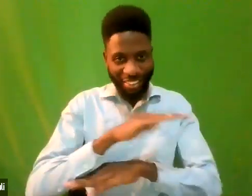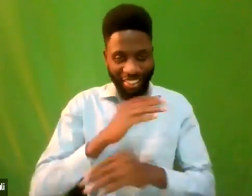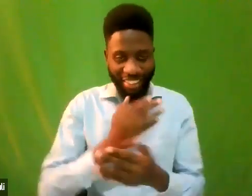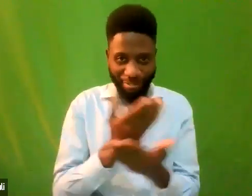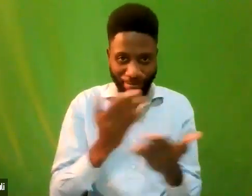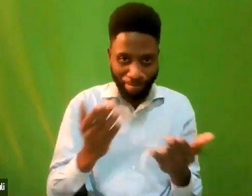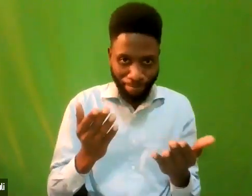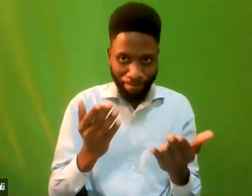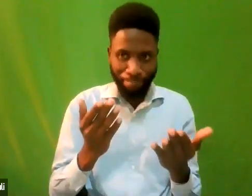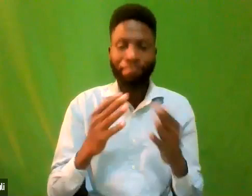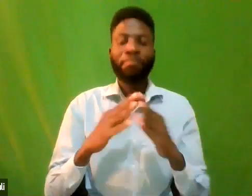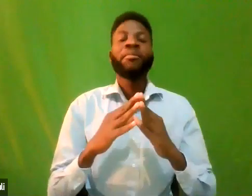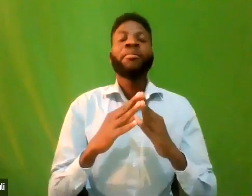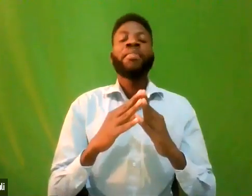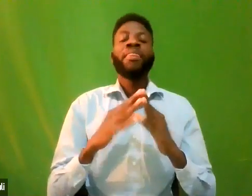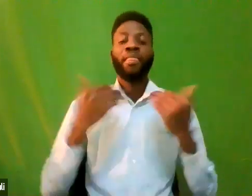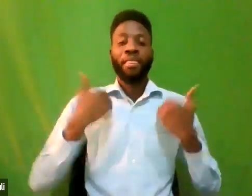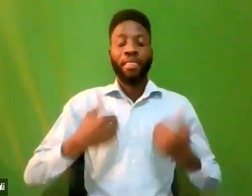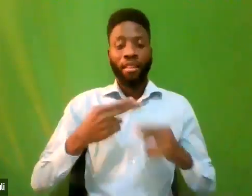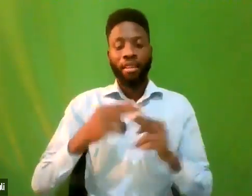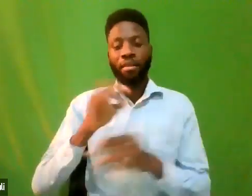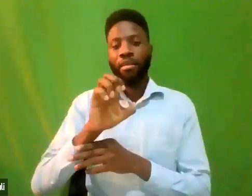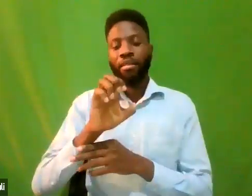evening. My name is Evelyn Shasen, Bachelor